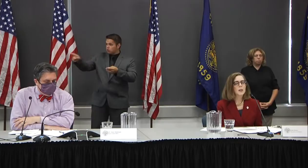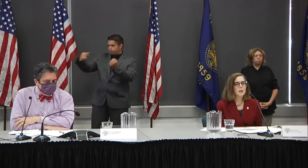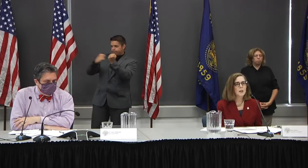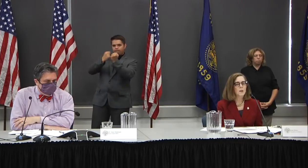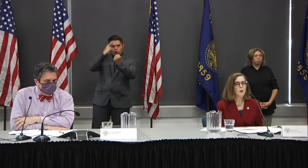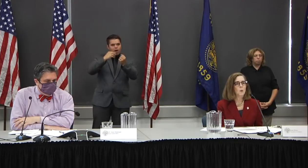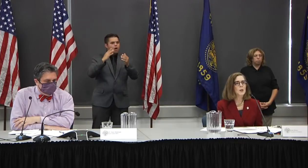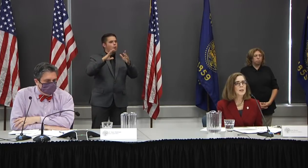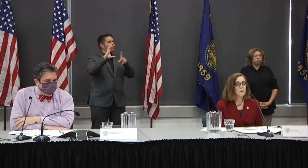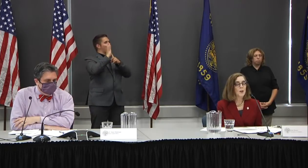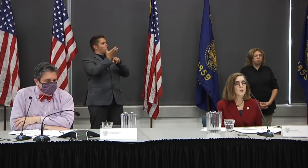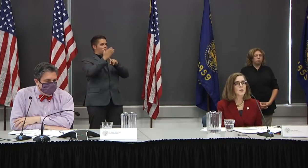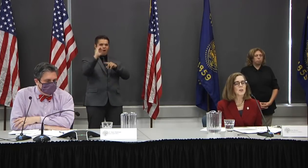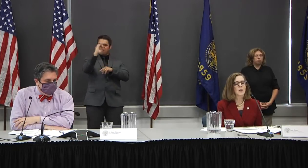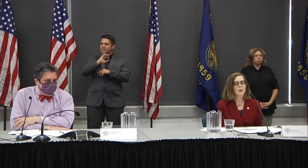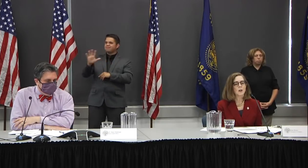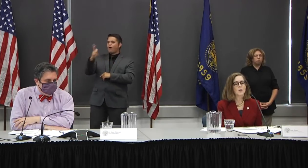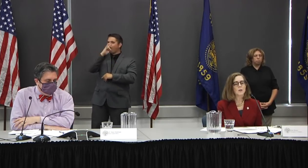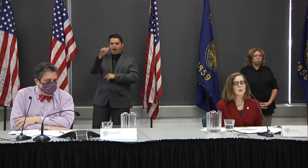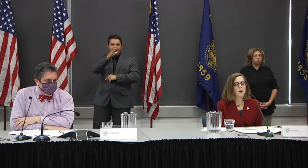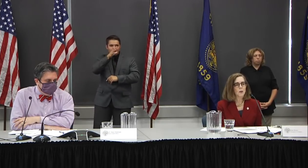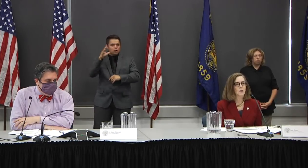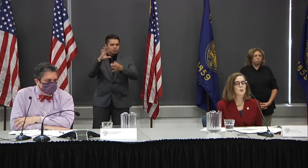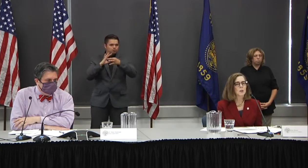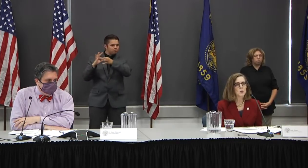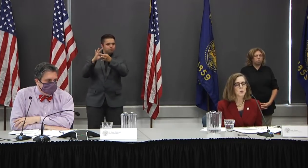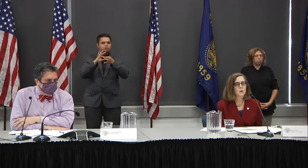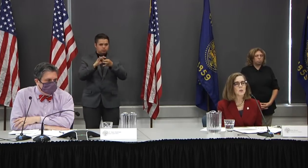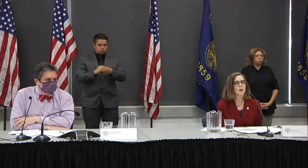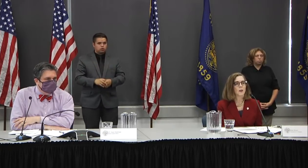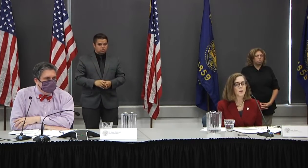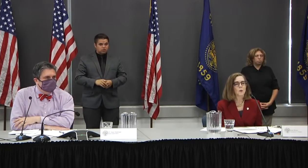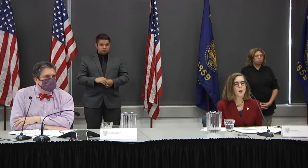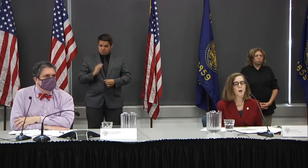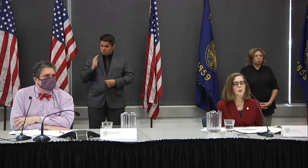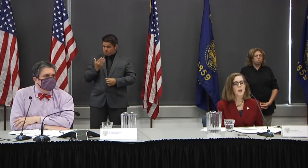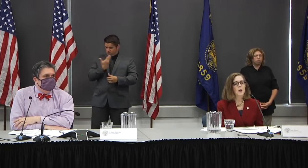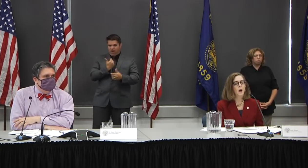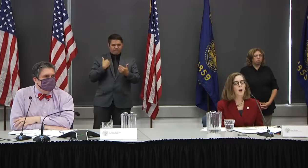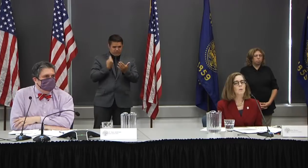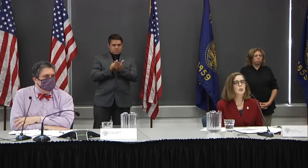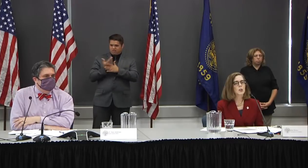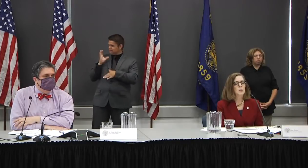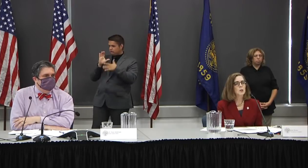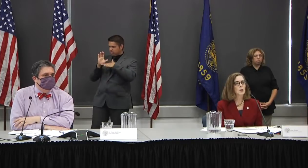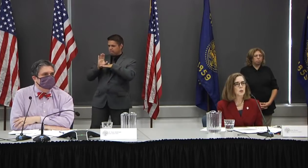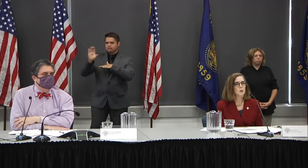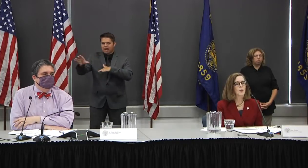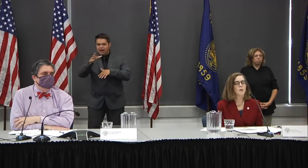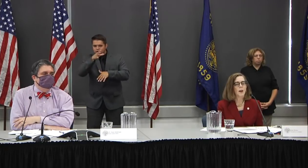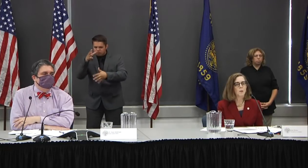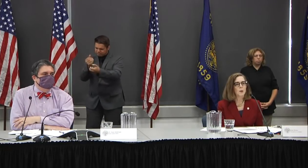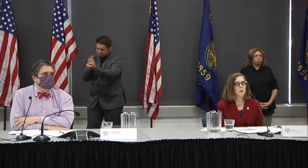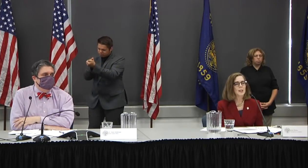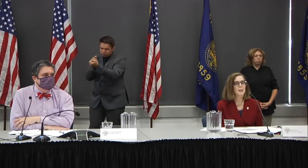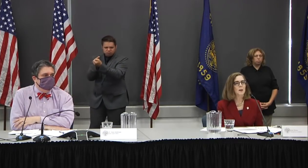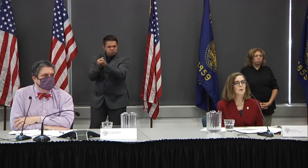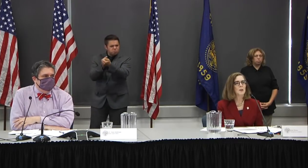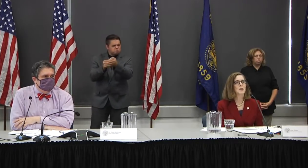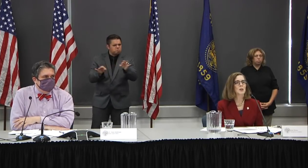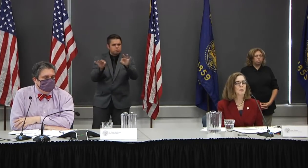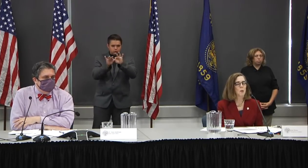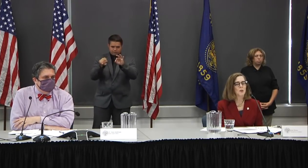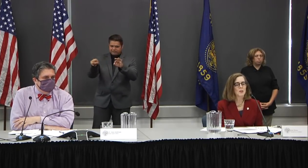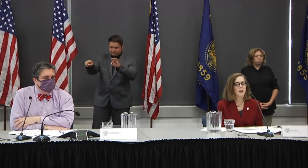it's key that we invest dollars, resources on the ground to ensure the viability